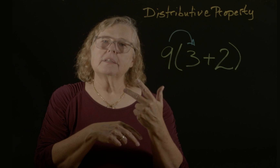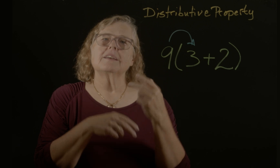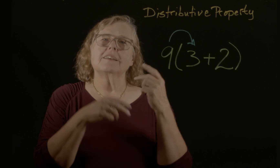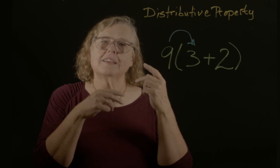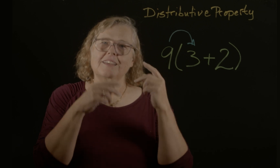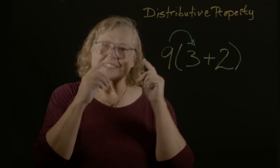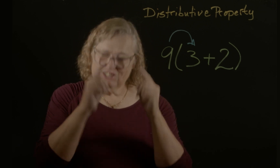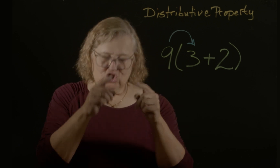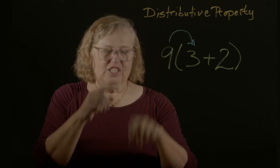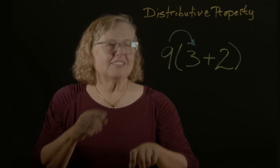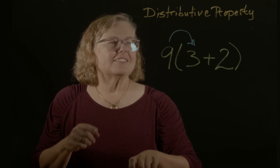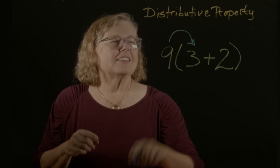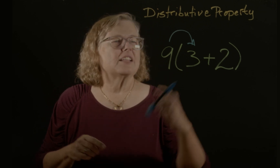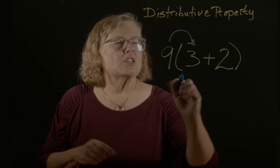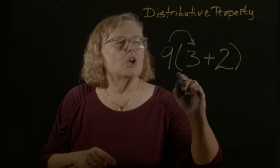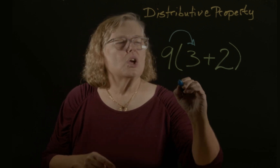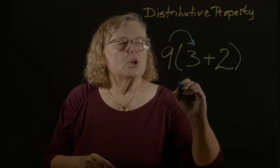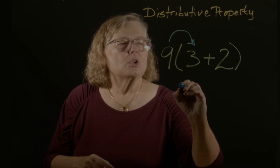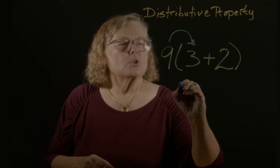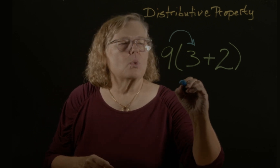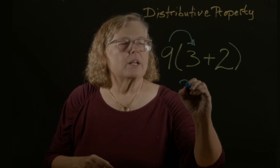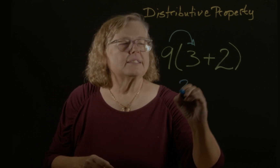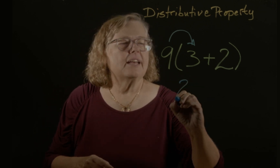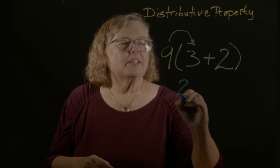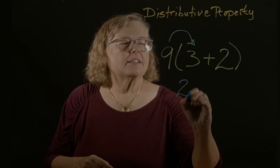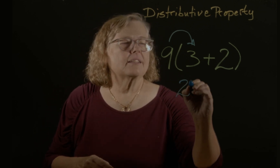So what is 9 times 3? Good job.